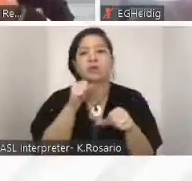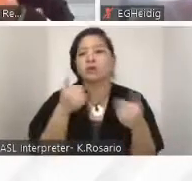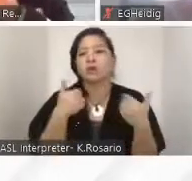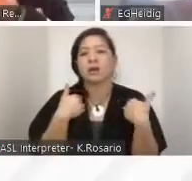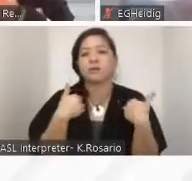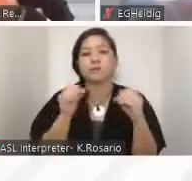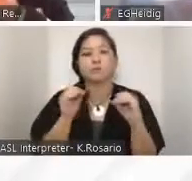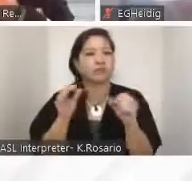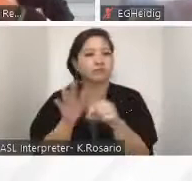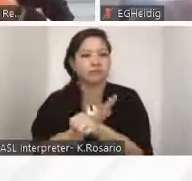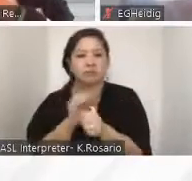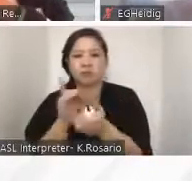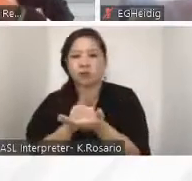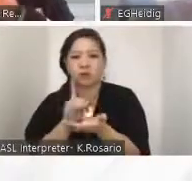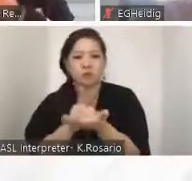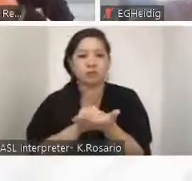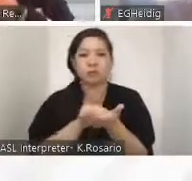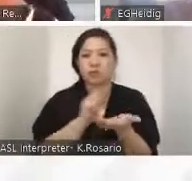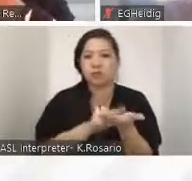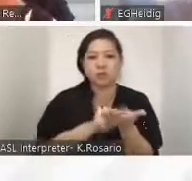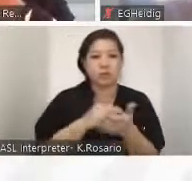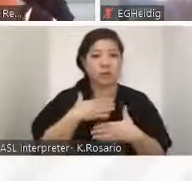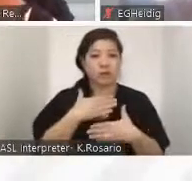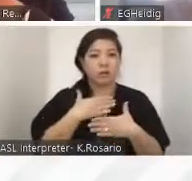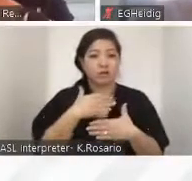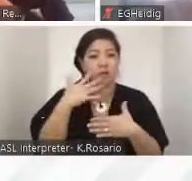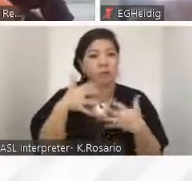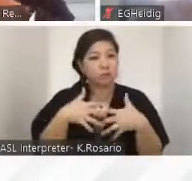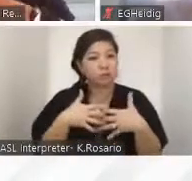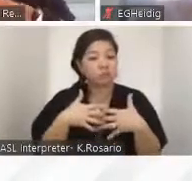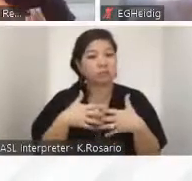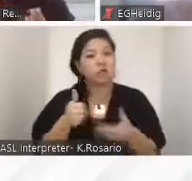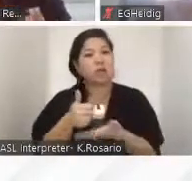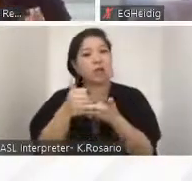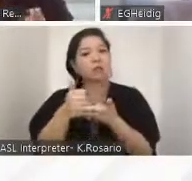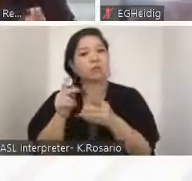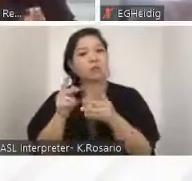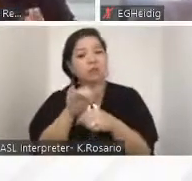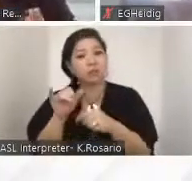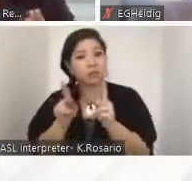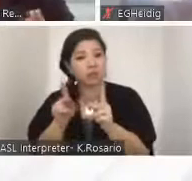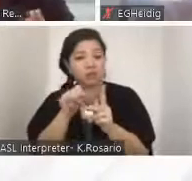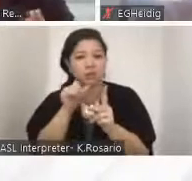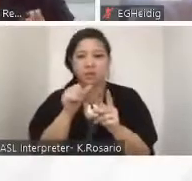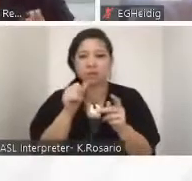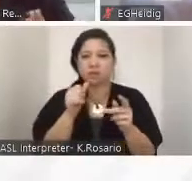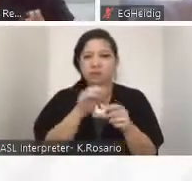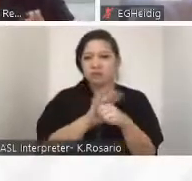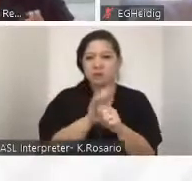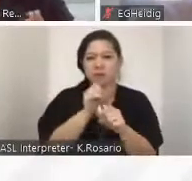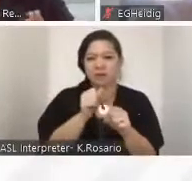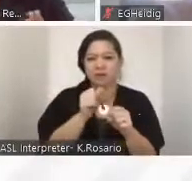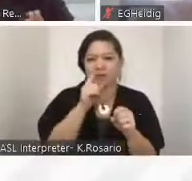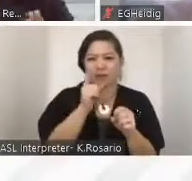doctors, nurses, ventilators, or even beds to treat them. This virus does not care about our age, it does